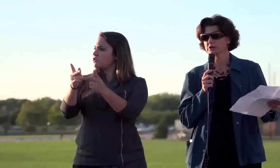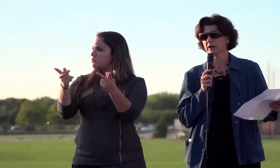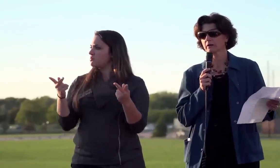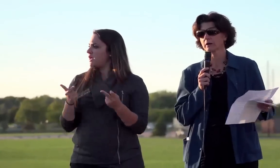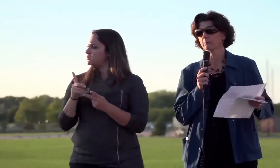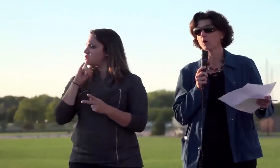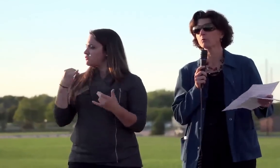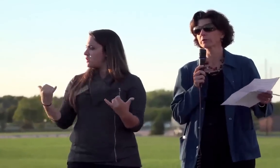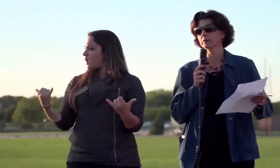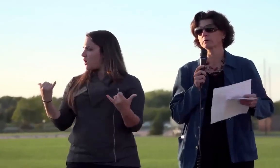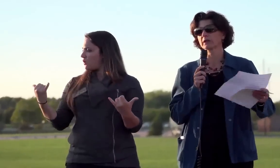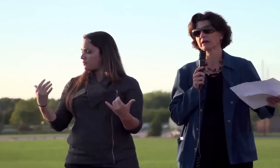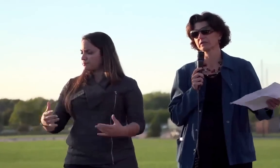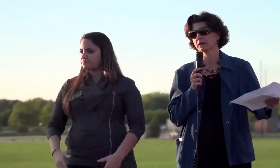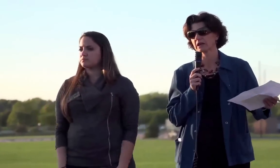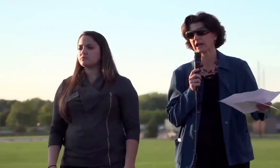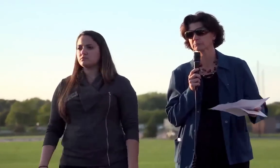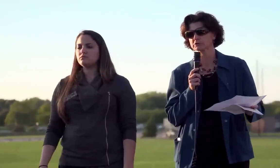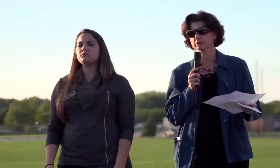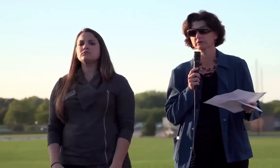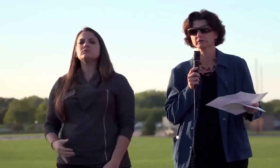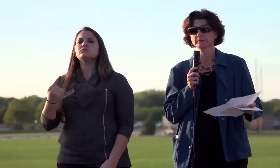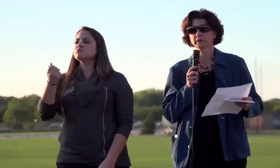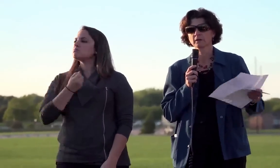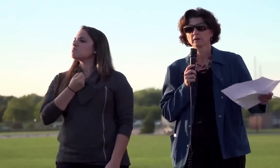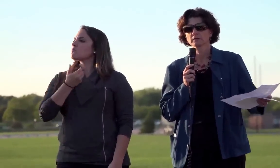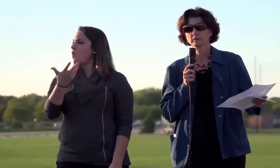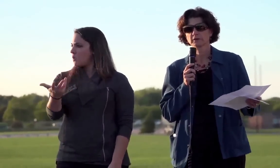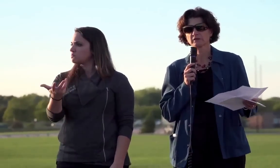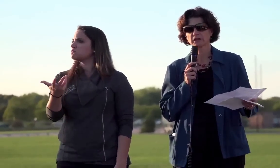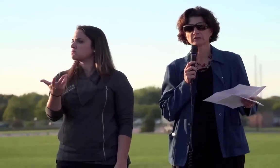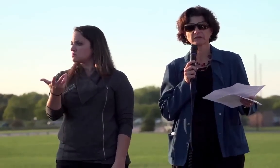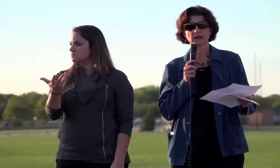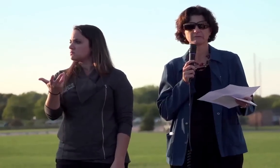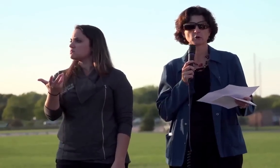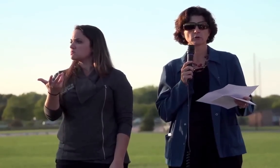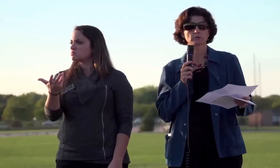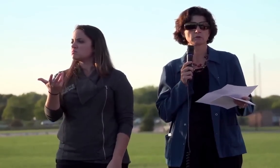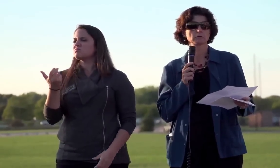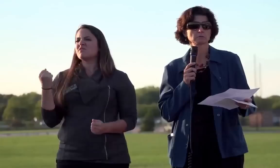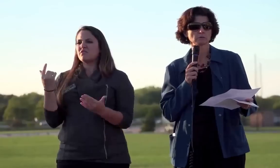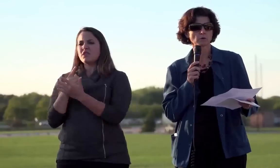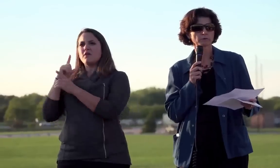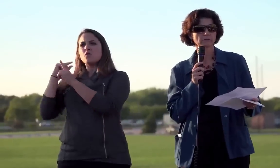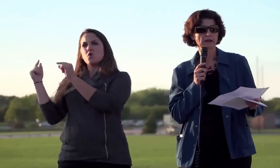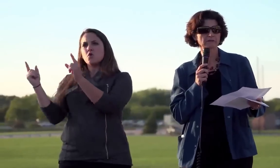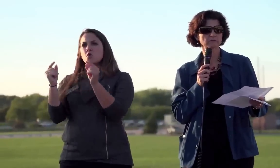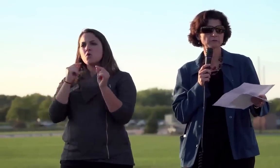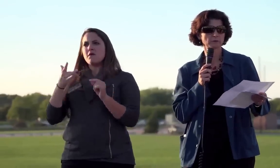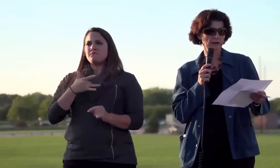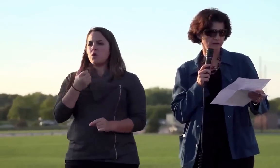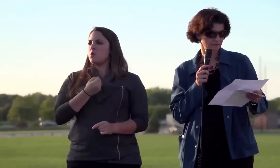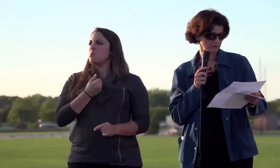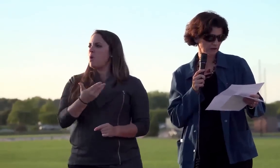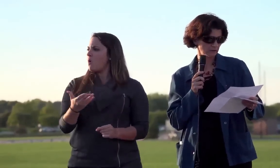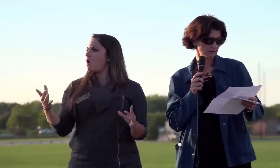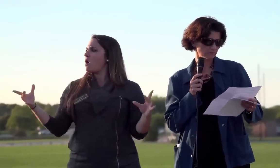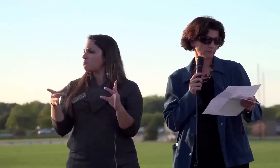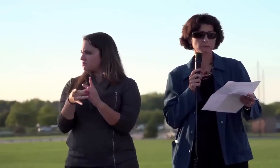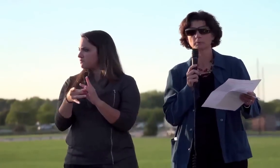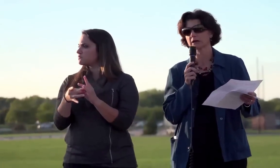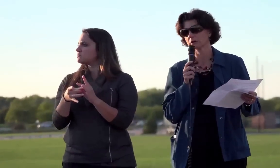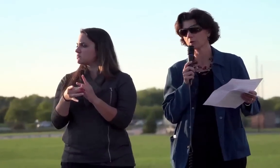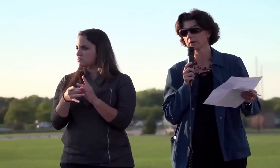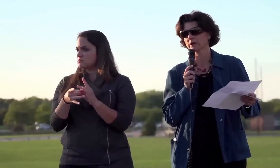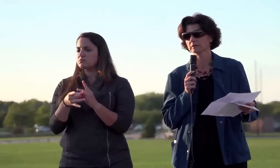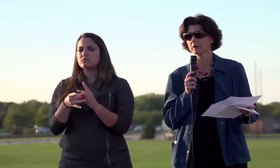poem with you that I think captures some of the things that I've heard over the last few days, and some of you might know it.